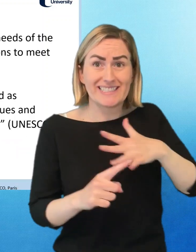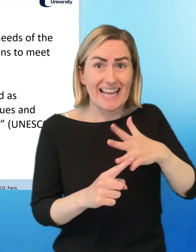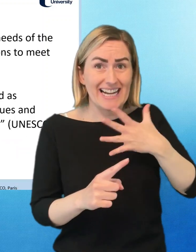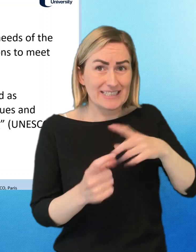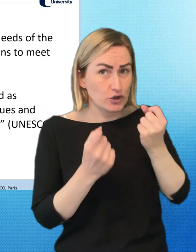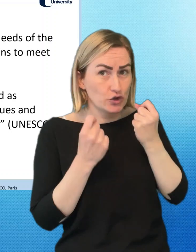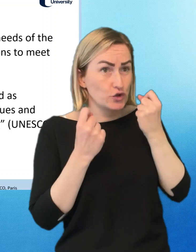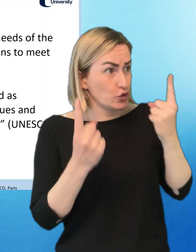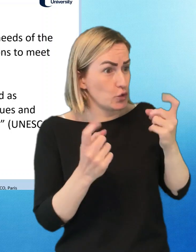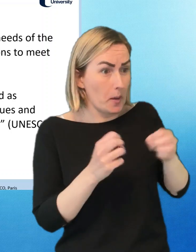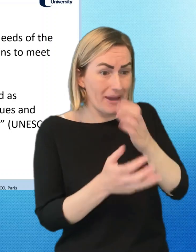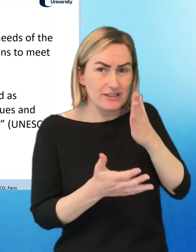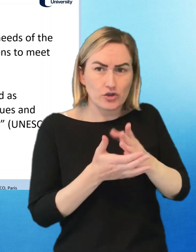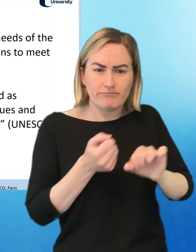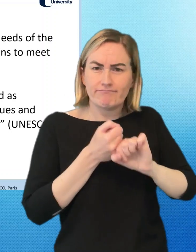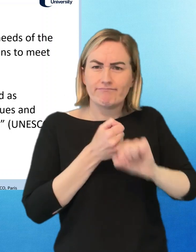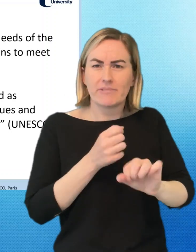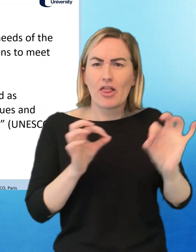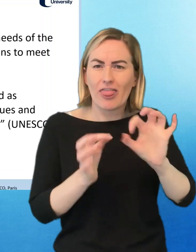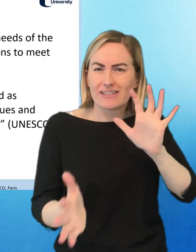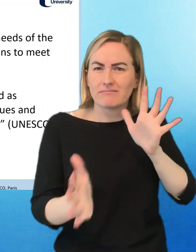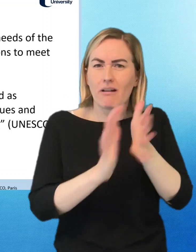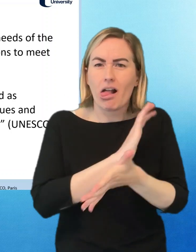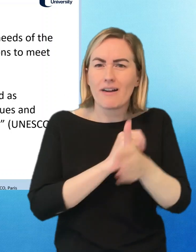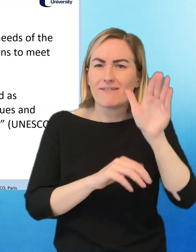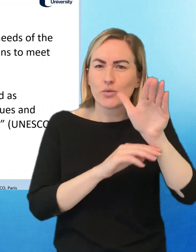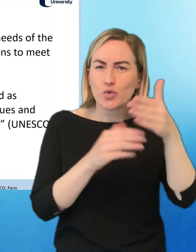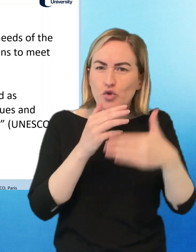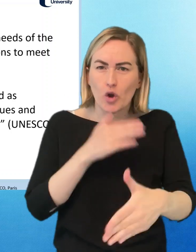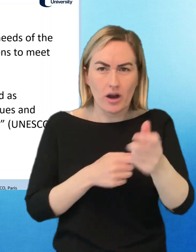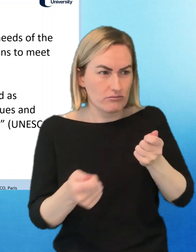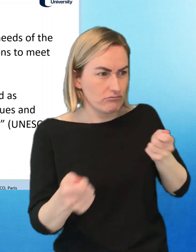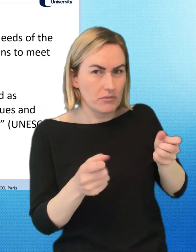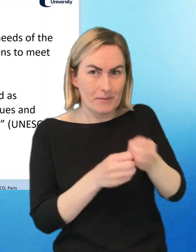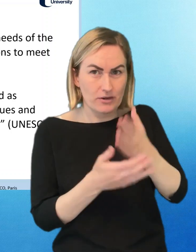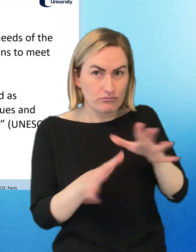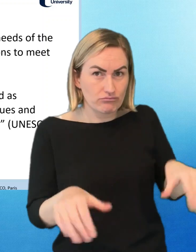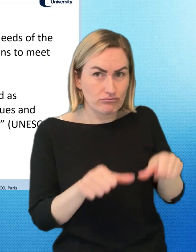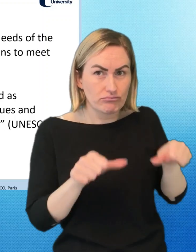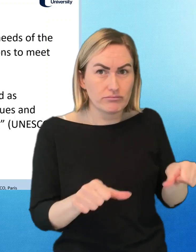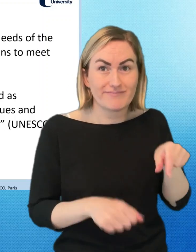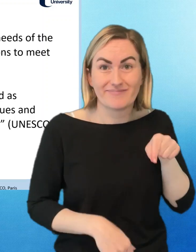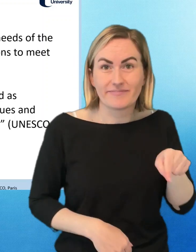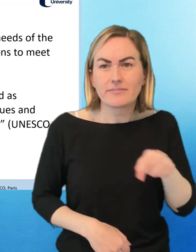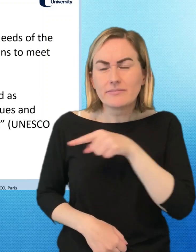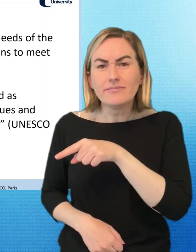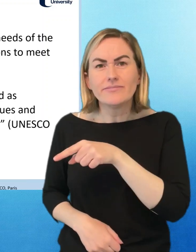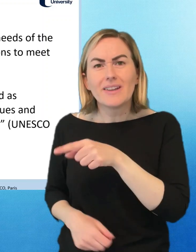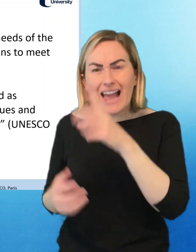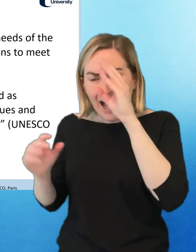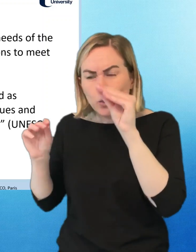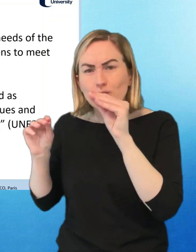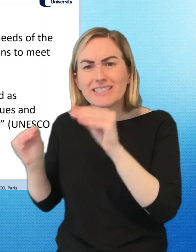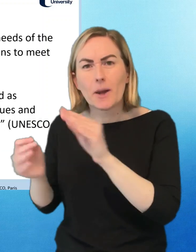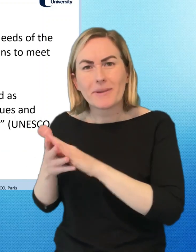of the present without compromising the ability of future generations to meet their own needs. And education for